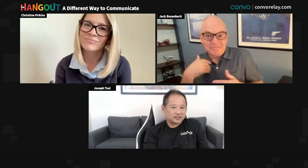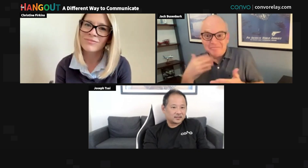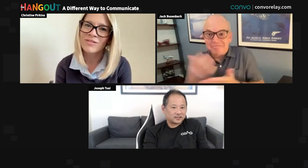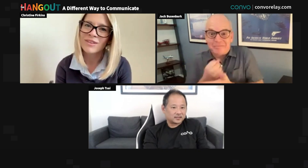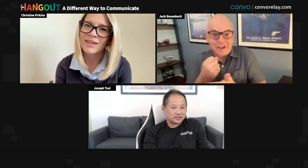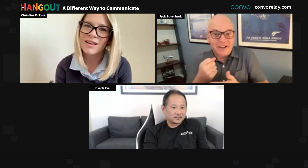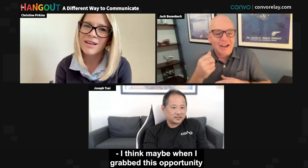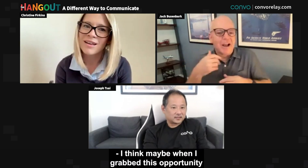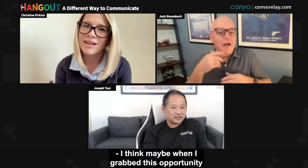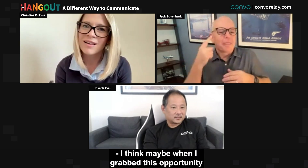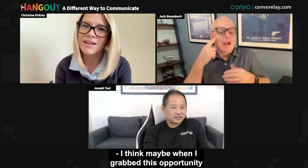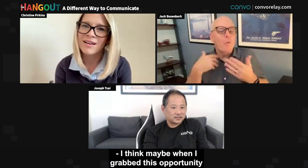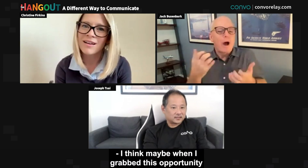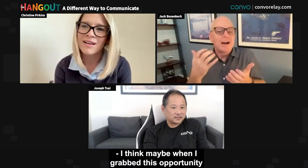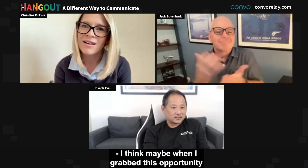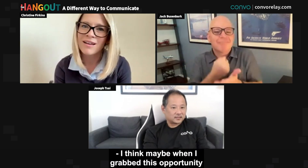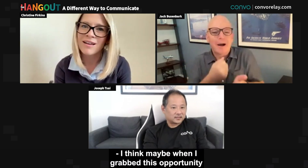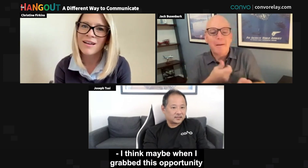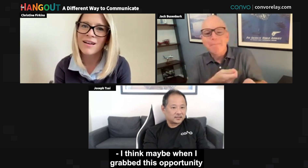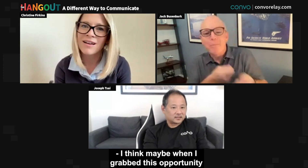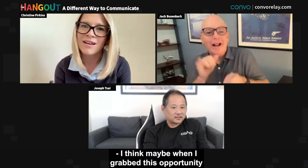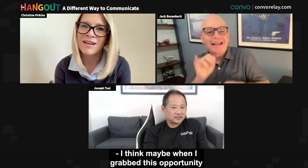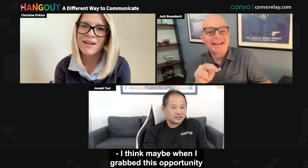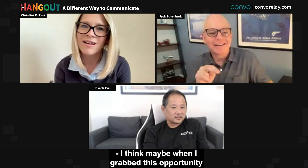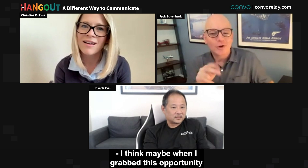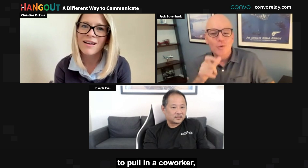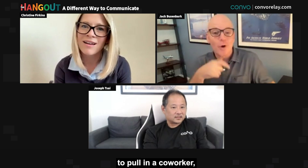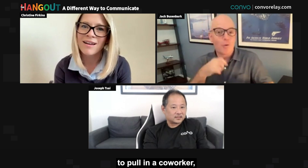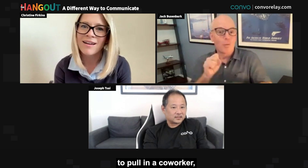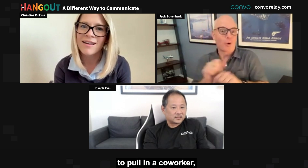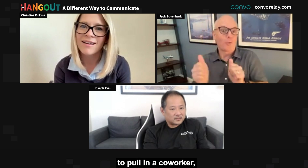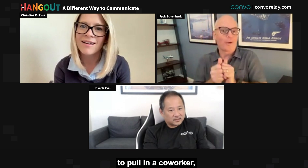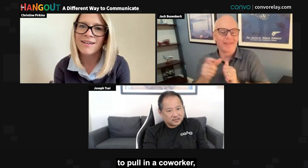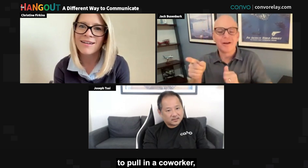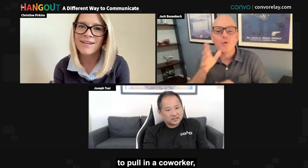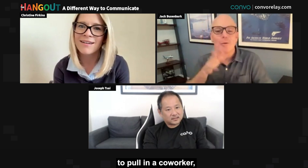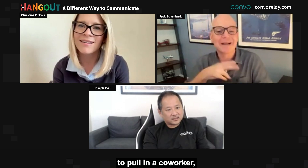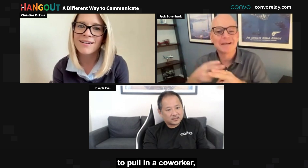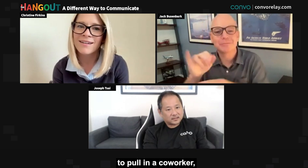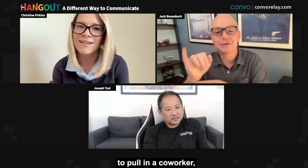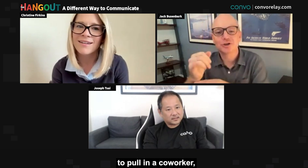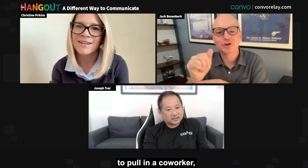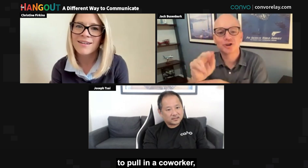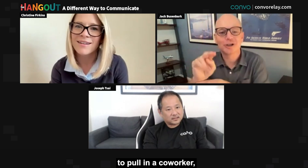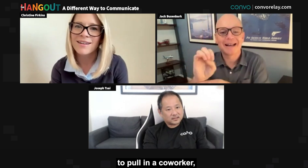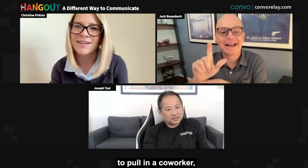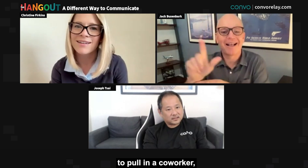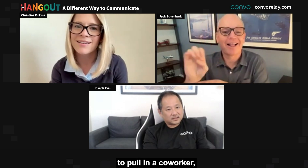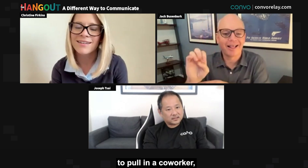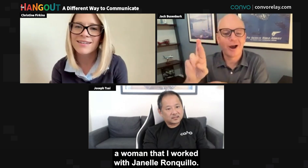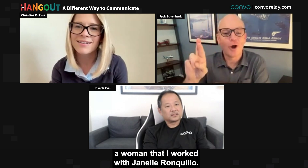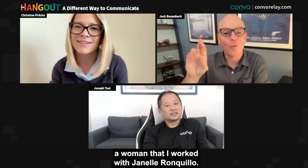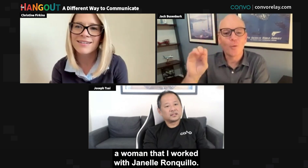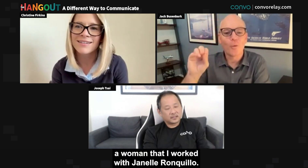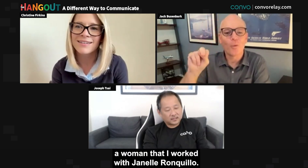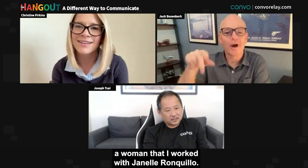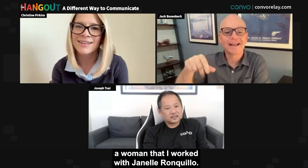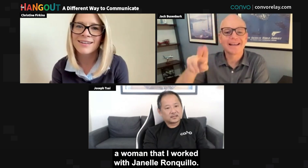This is Jack. So I think maybe I want to grab this opportunity to pull in a coworker, a woman that I work with,